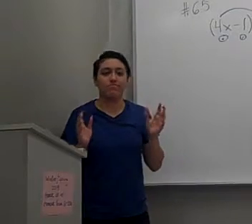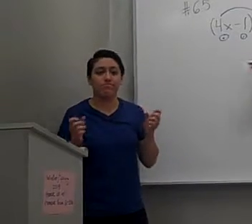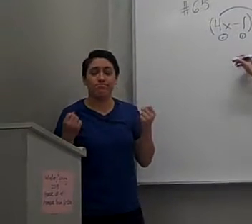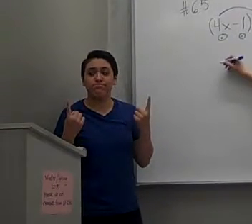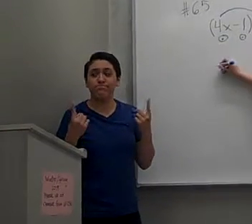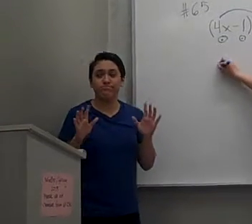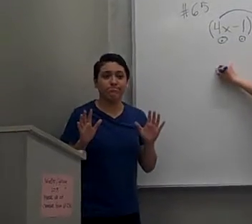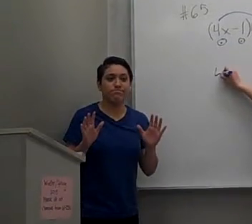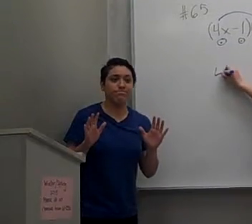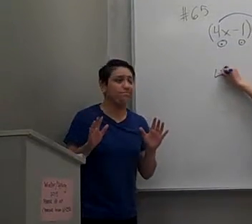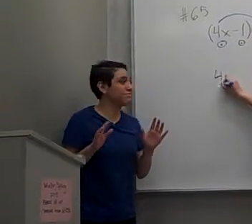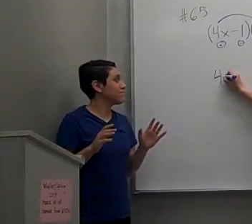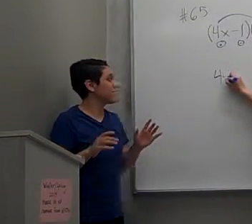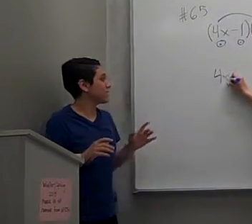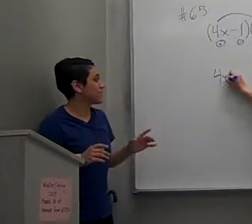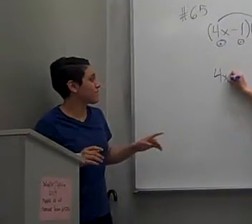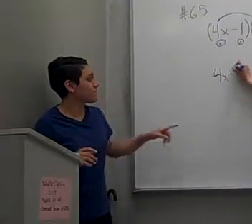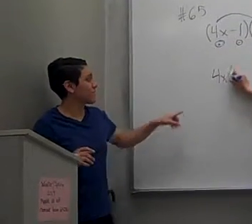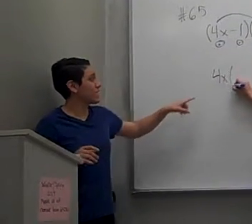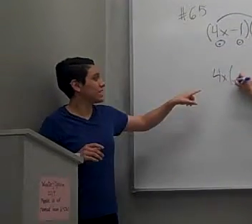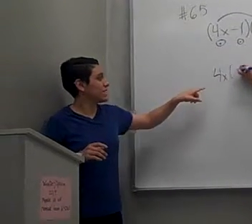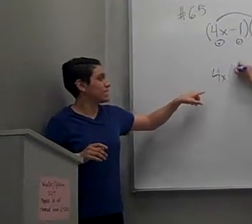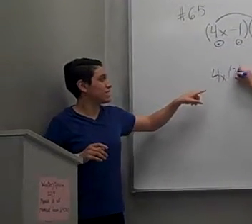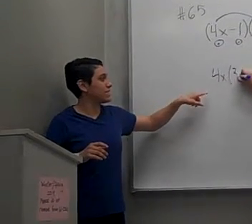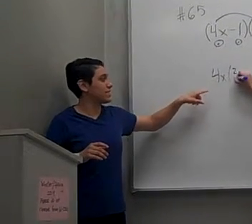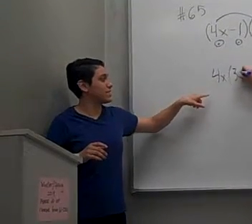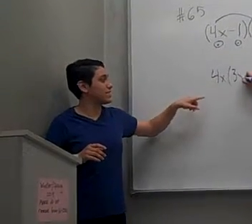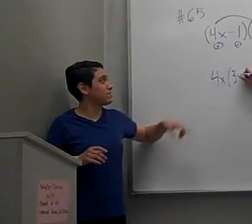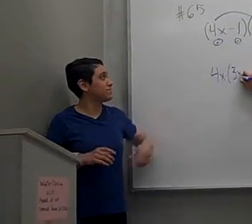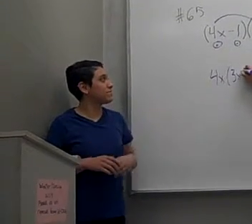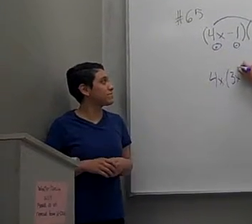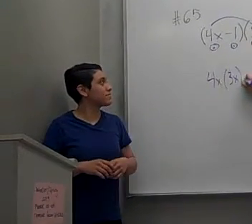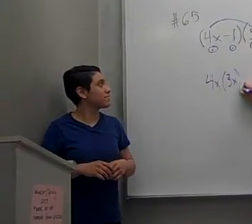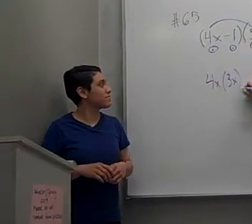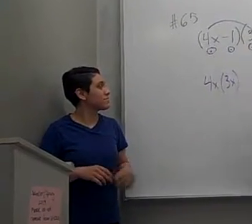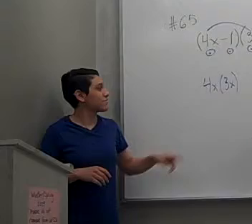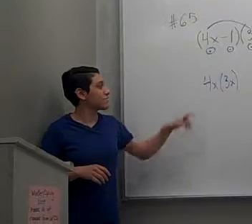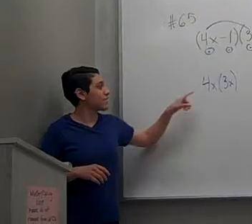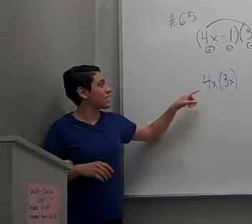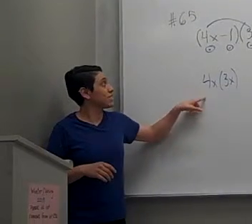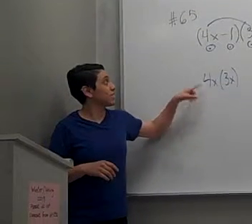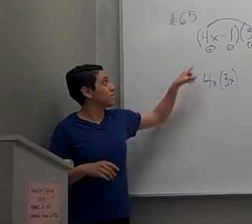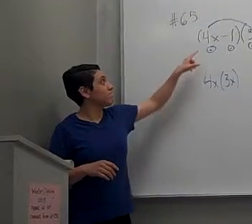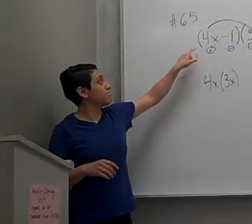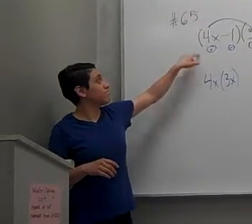multiplication. So 4x times 3x.